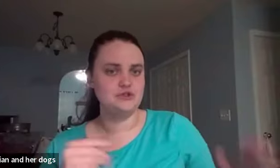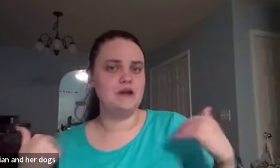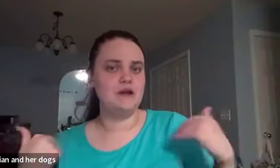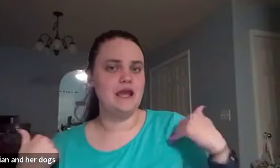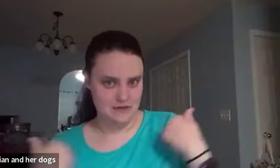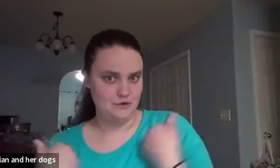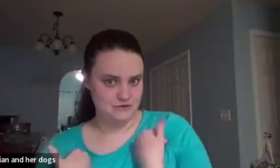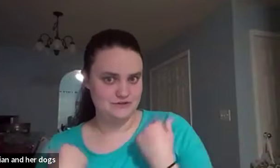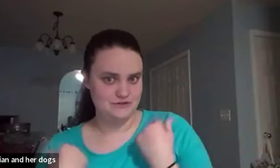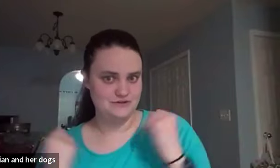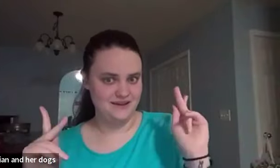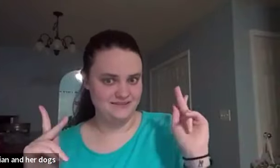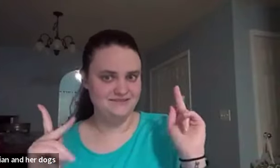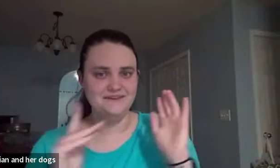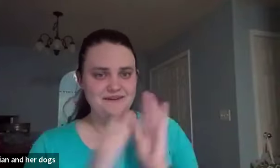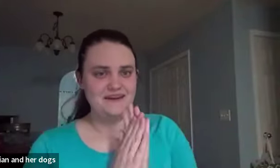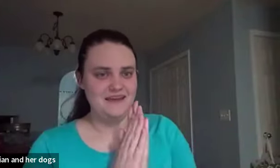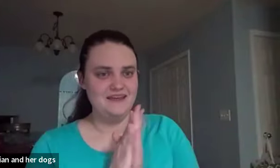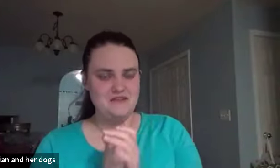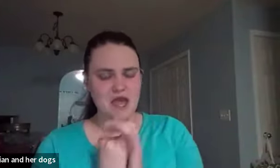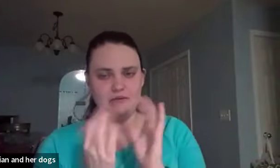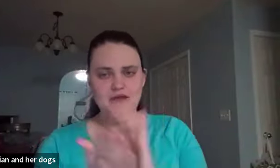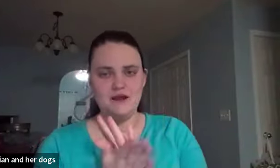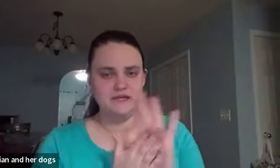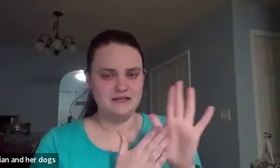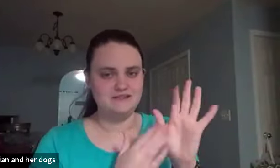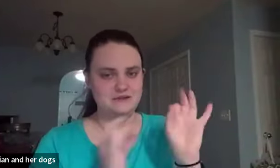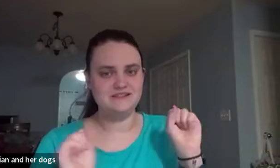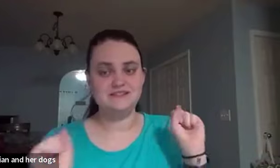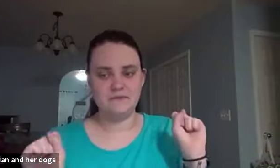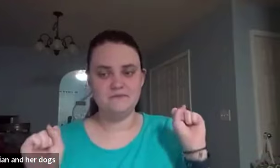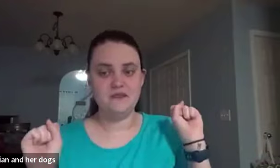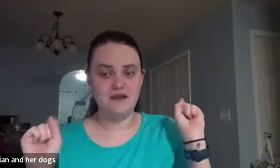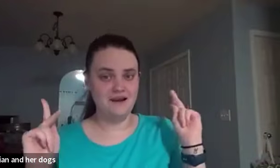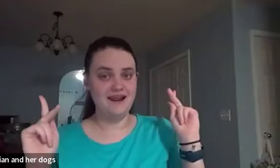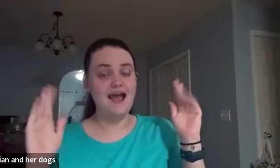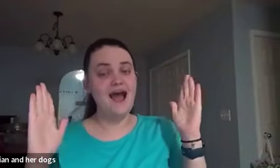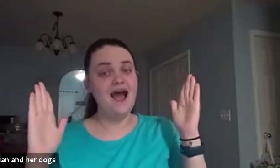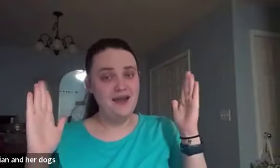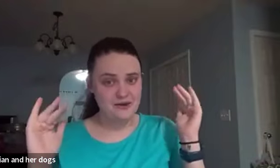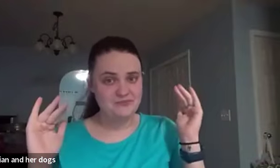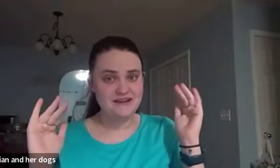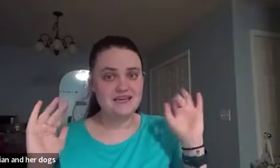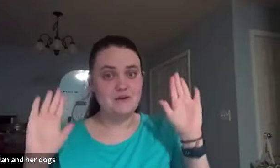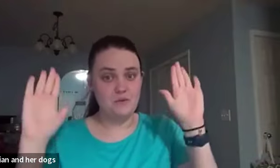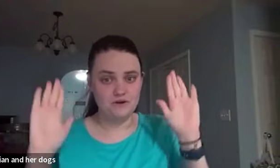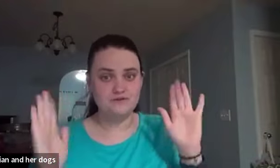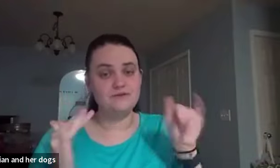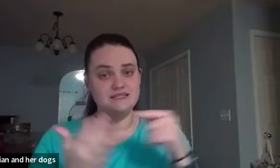do animals, okay? And that way that'll be a nice one. So, all right. I hope you guys have a wonderful rest